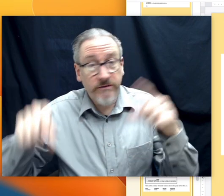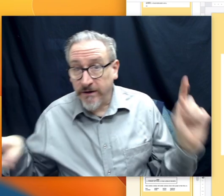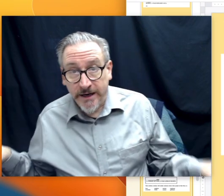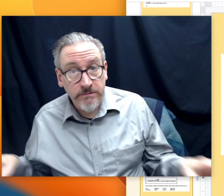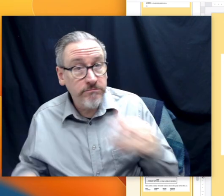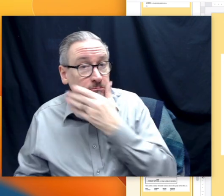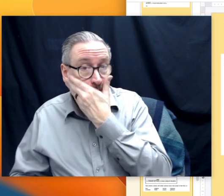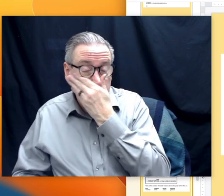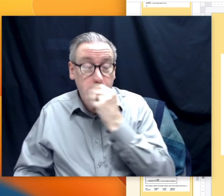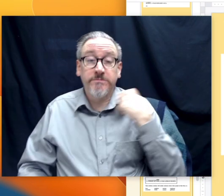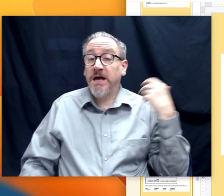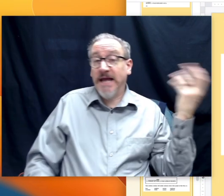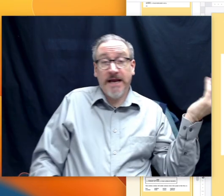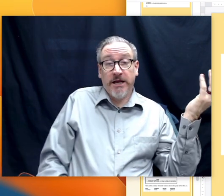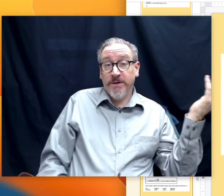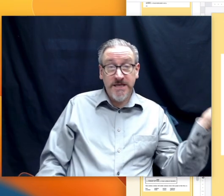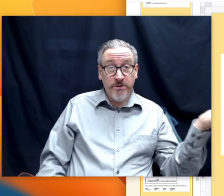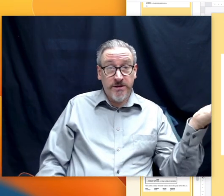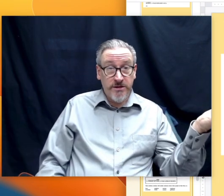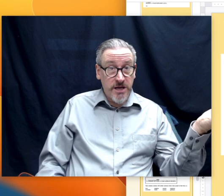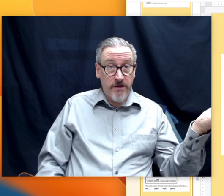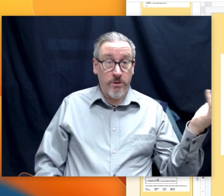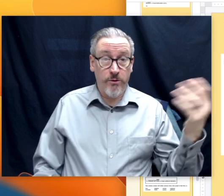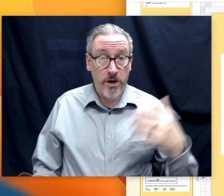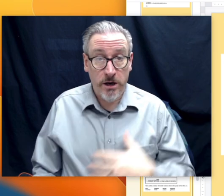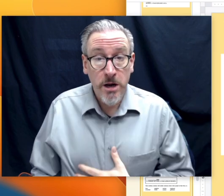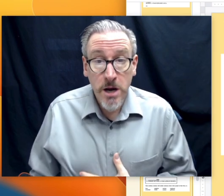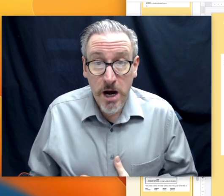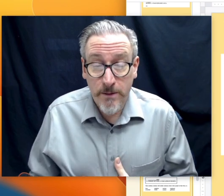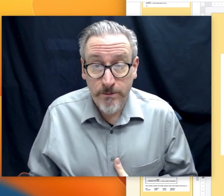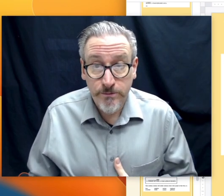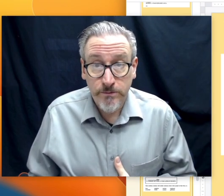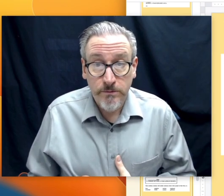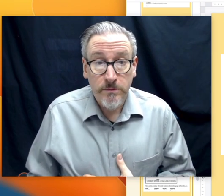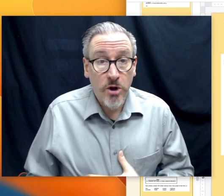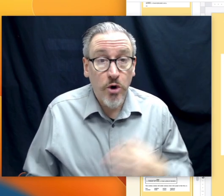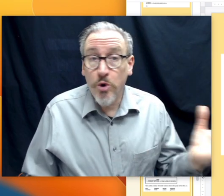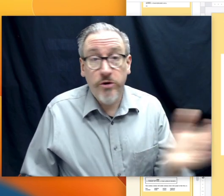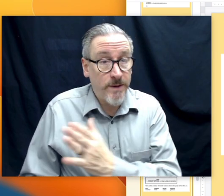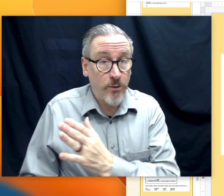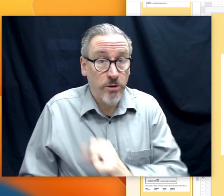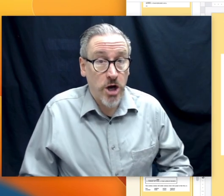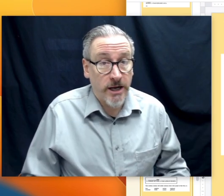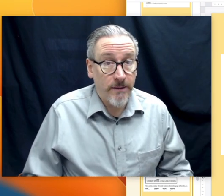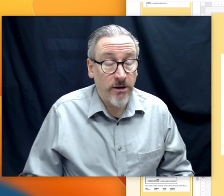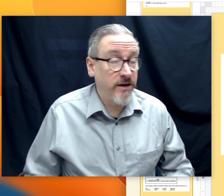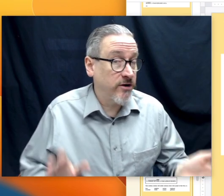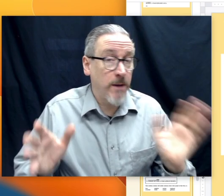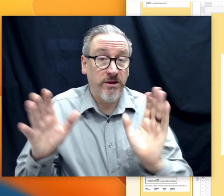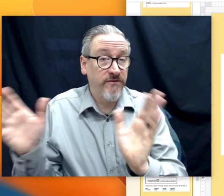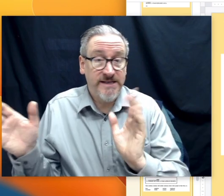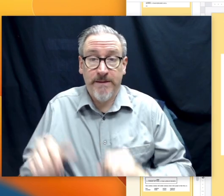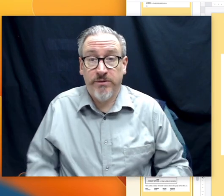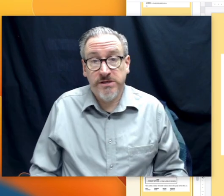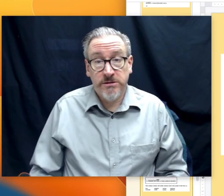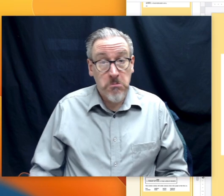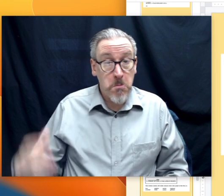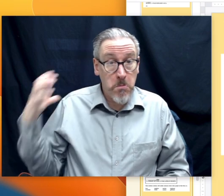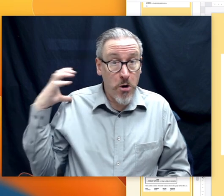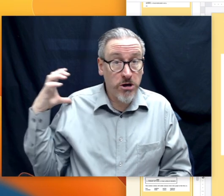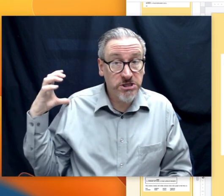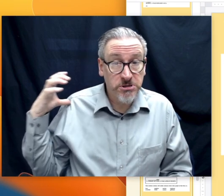And then you could vary it. Again, like we did with the other one where who are the people we're talking about? Give a couple of